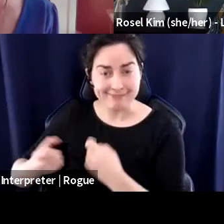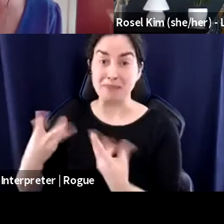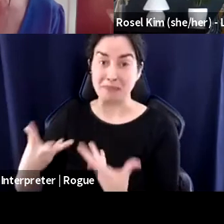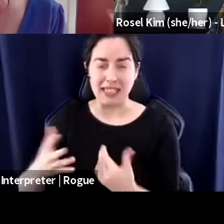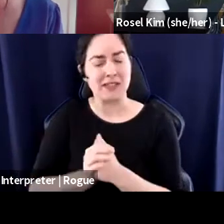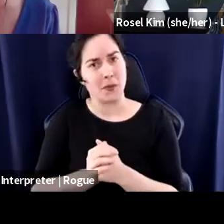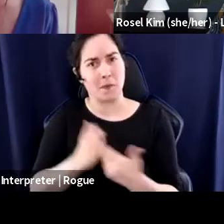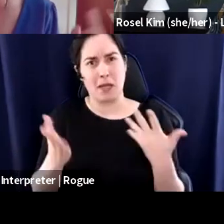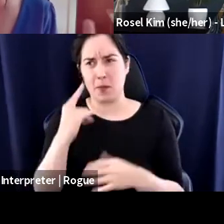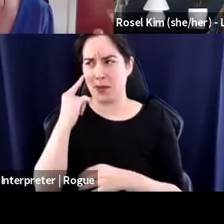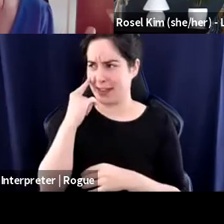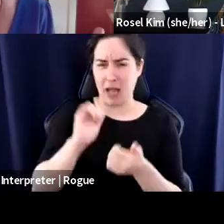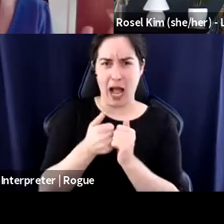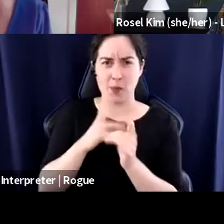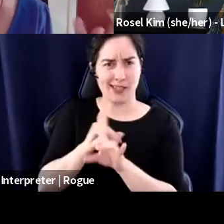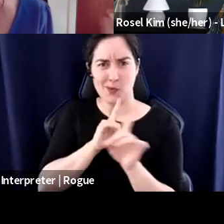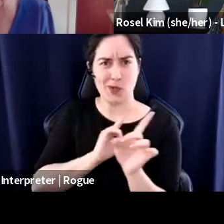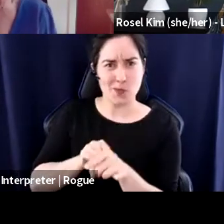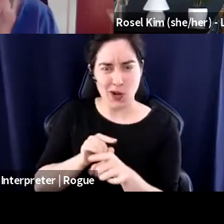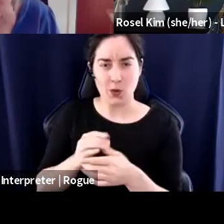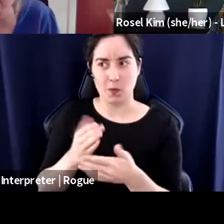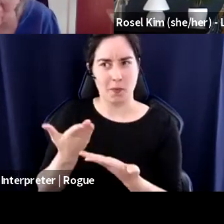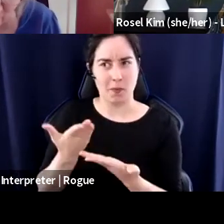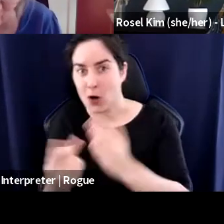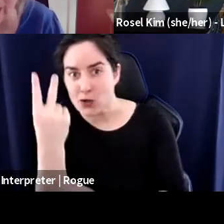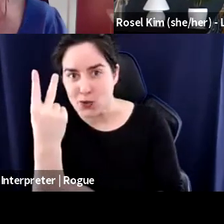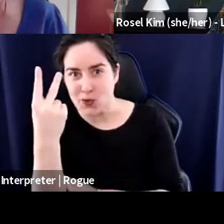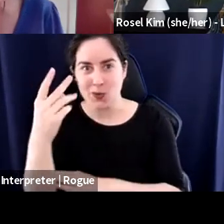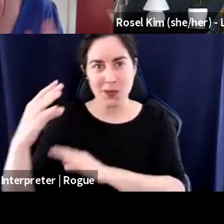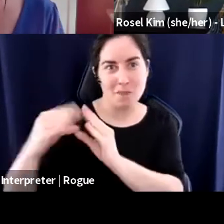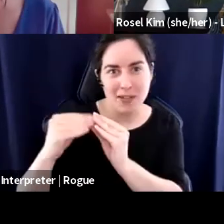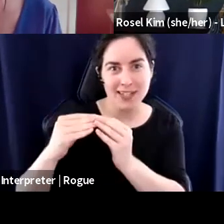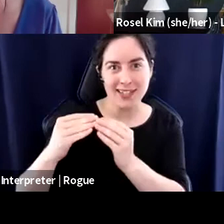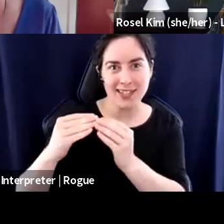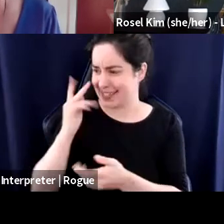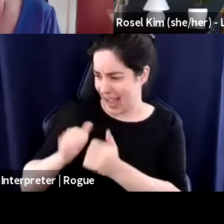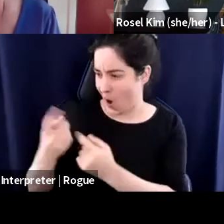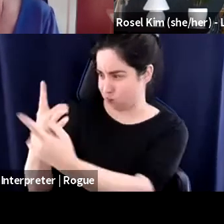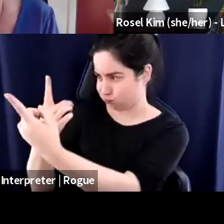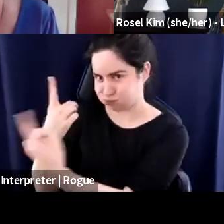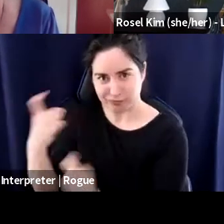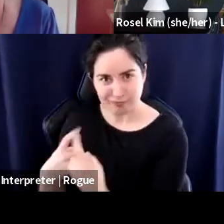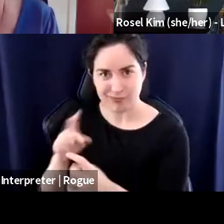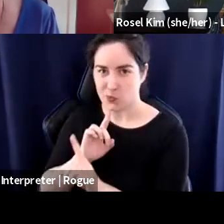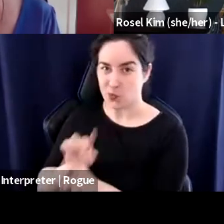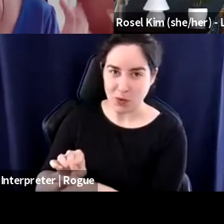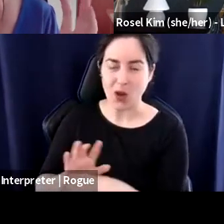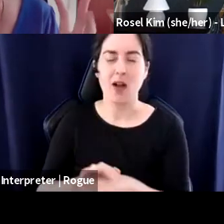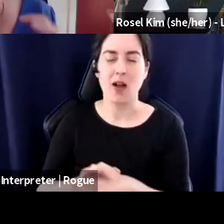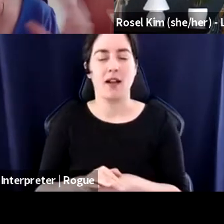have to think of another way or a part two to get to some of all of those questions. But I just don't want you to